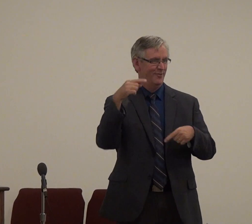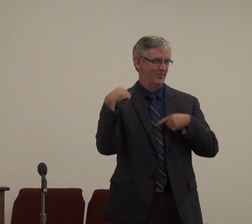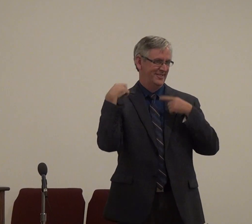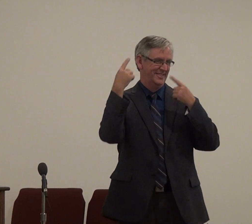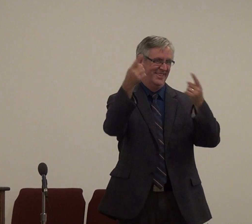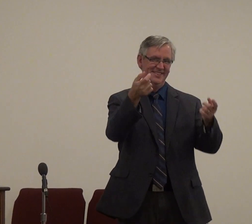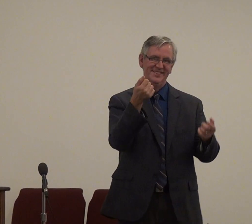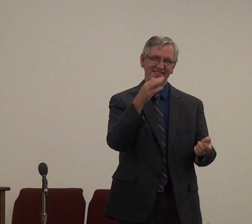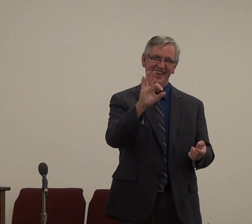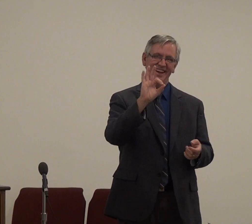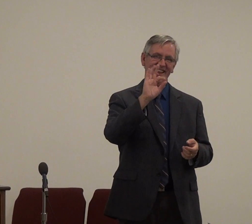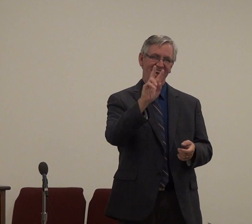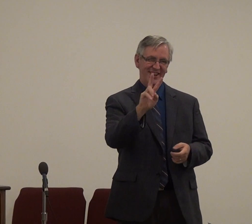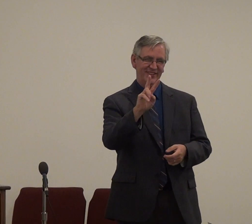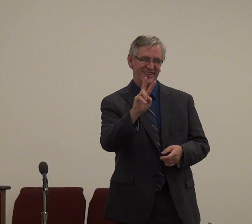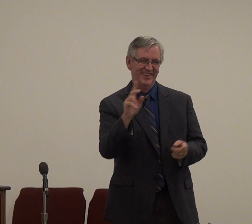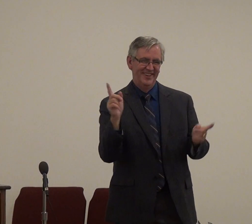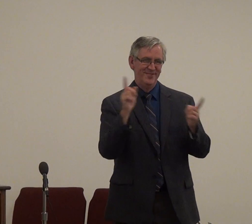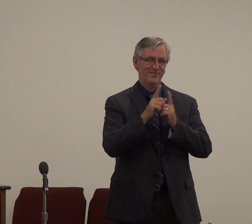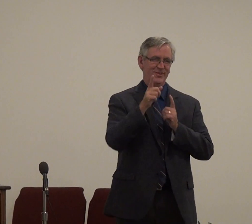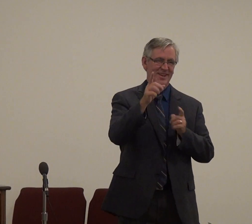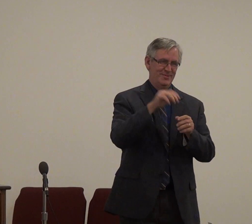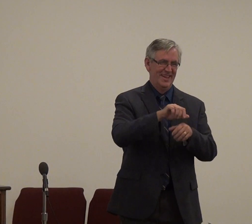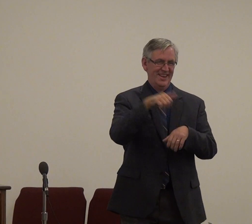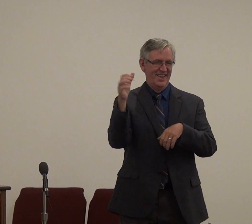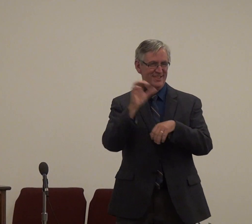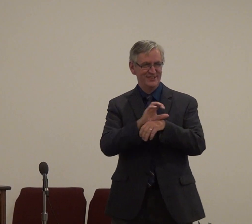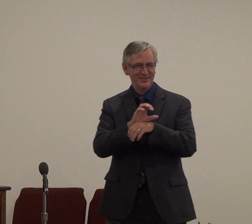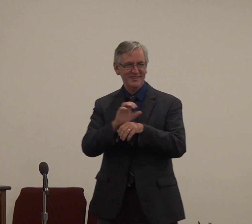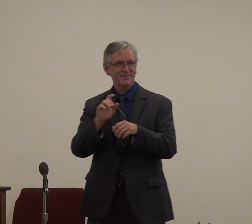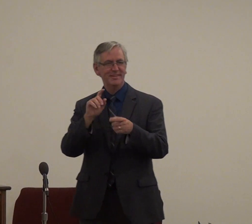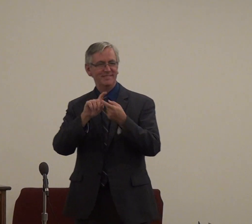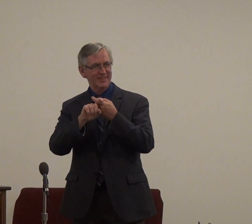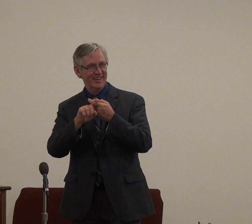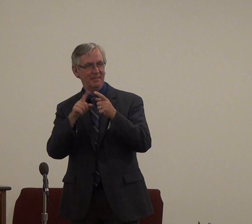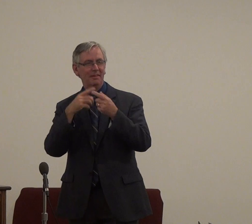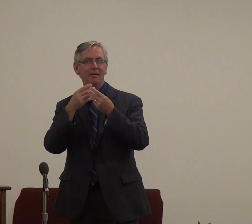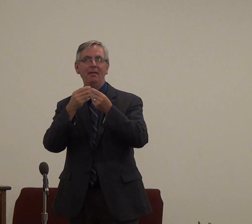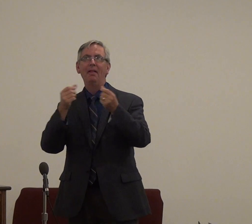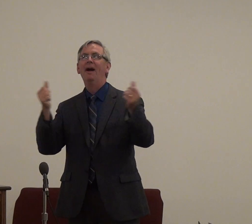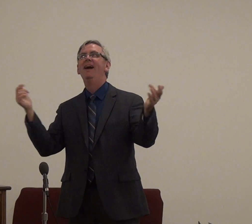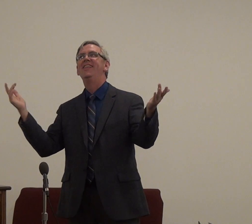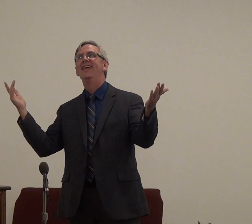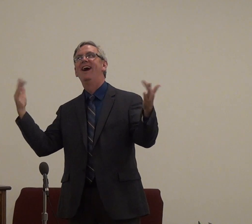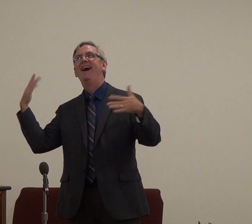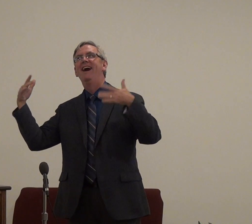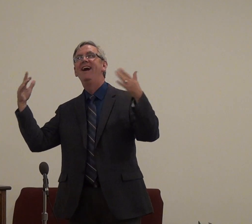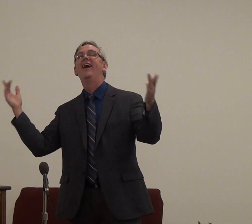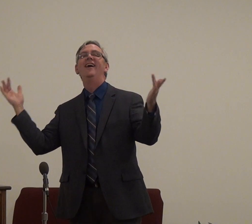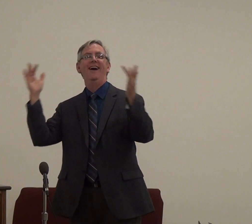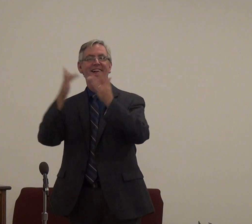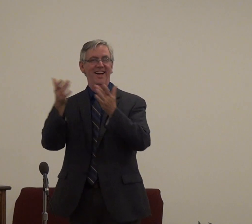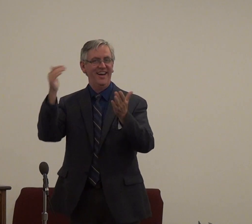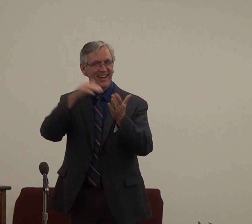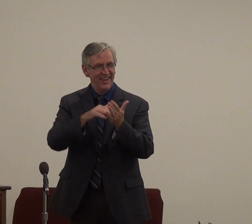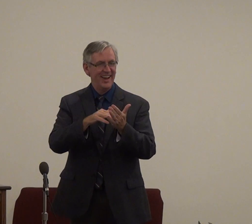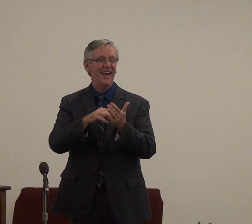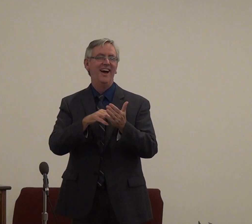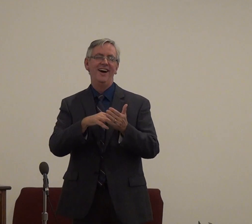been my friend. I've known him since 1992. We met him at another church, and we hadn't been in touch with each